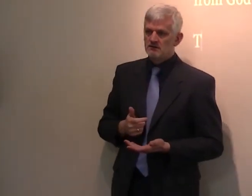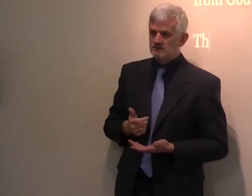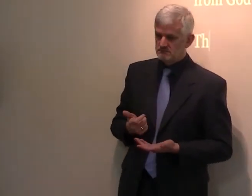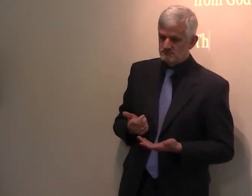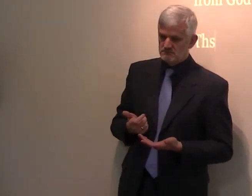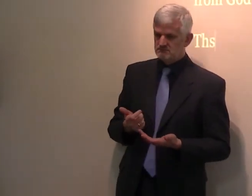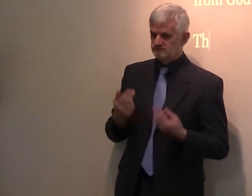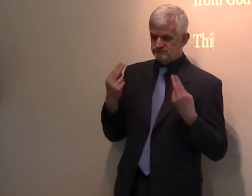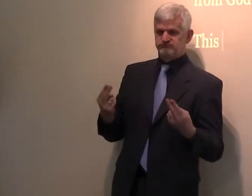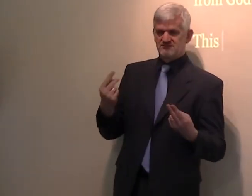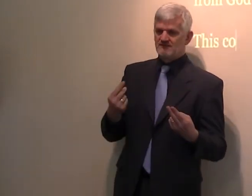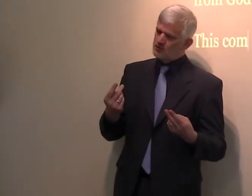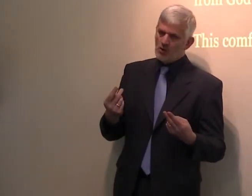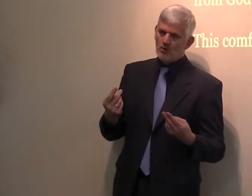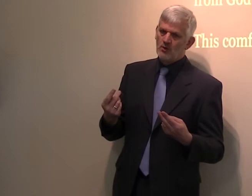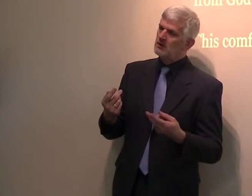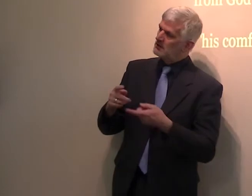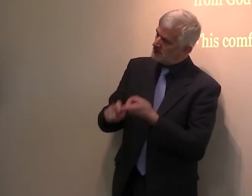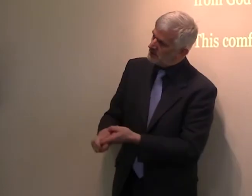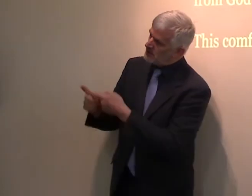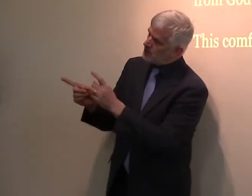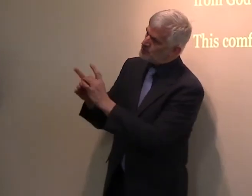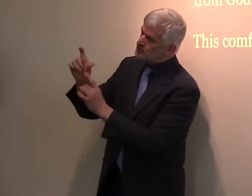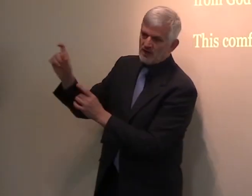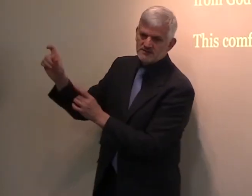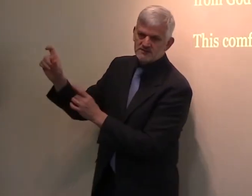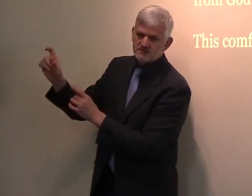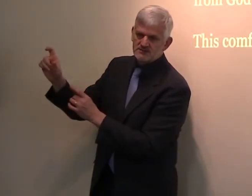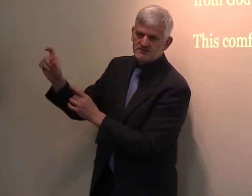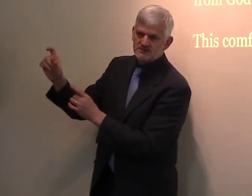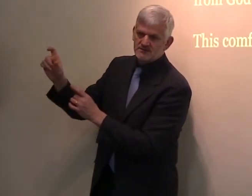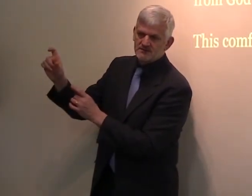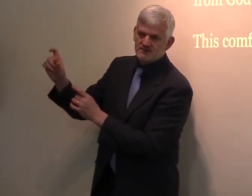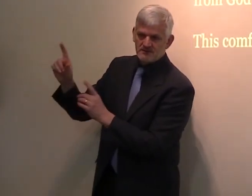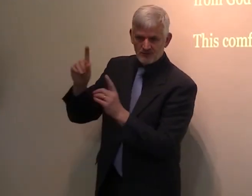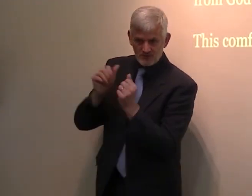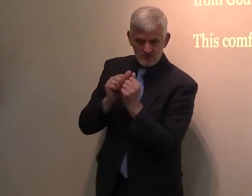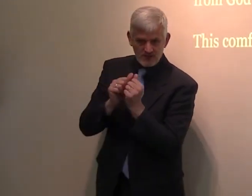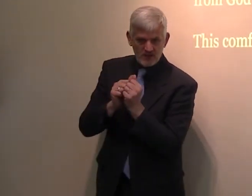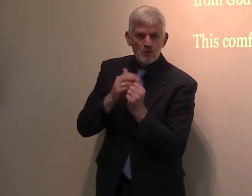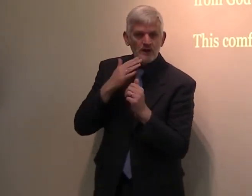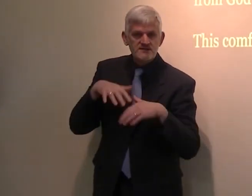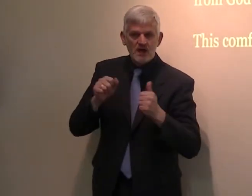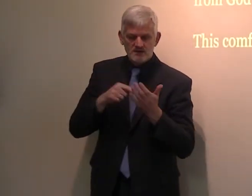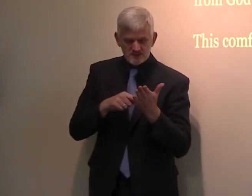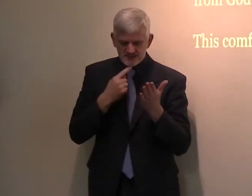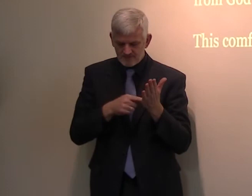hands, but he is in the hand of the Lord Jesus Christ. And remember when we studied that word, we said it's a word of protection.